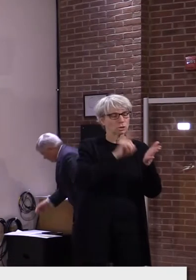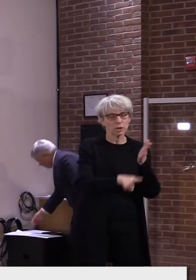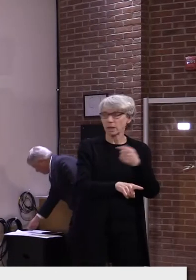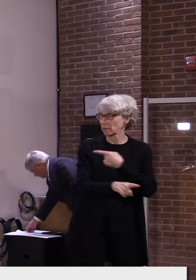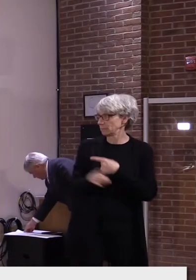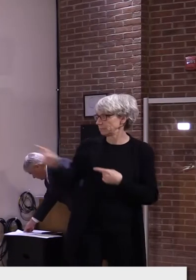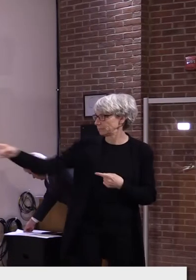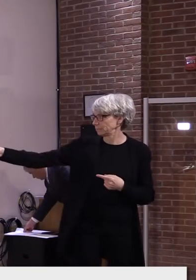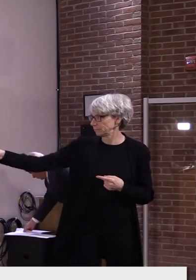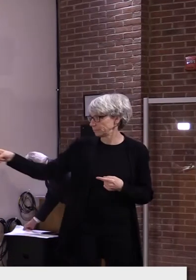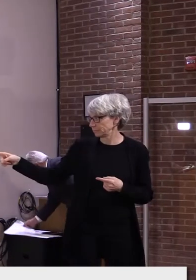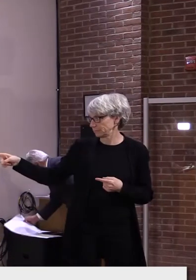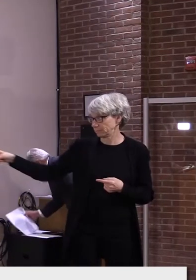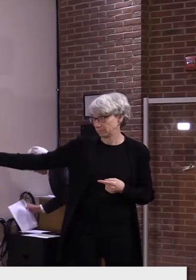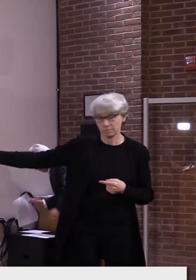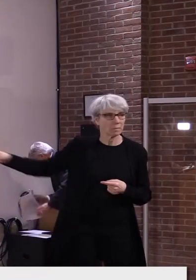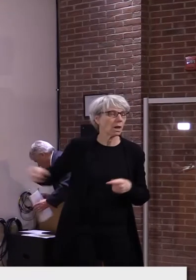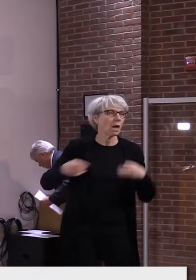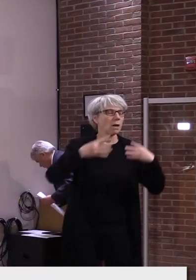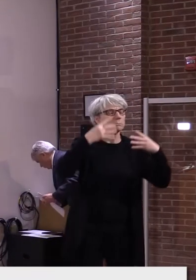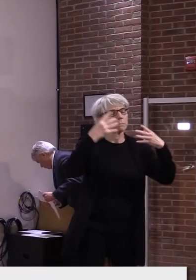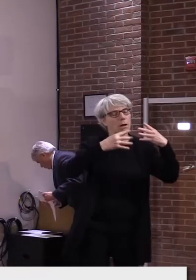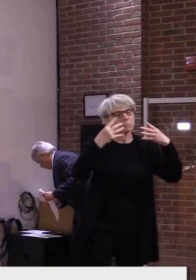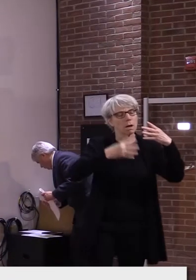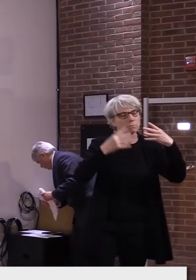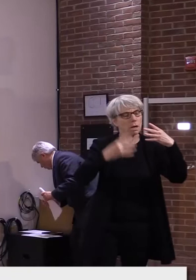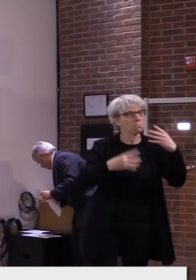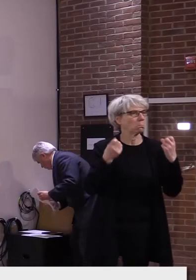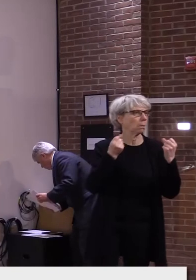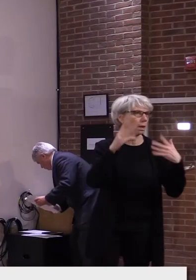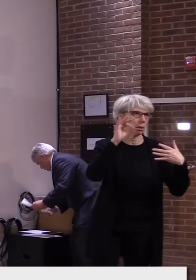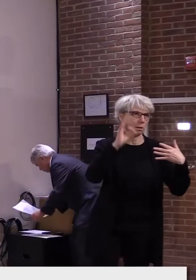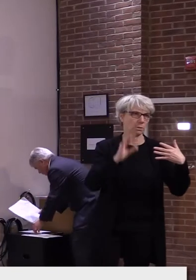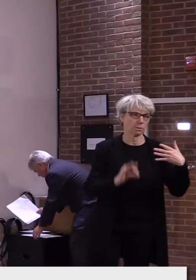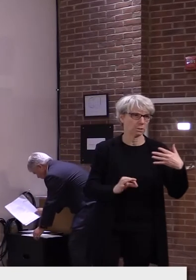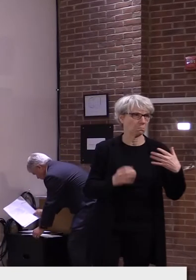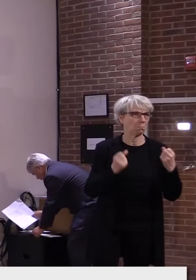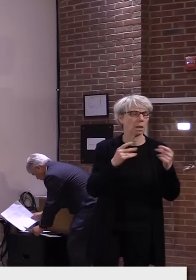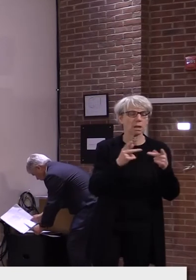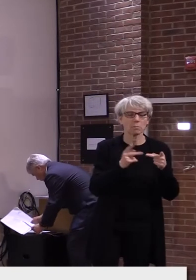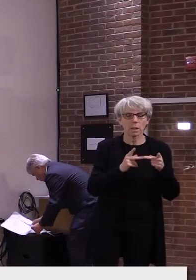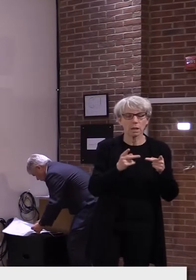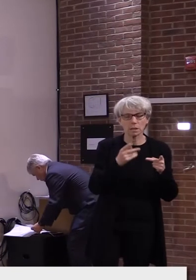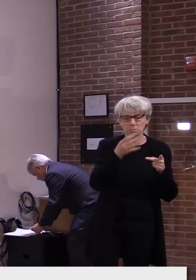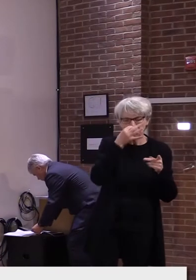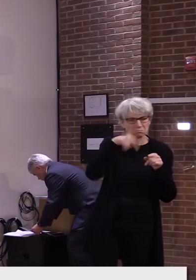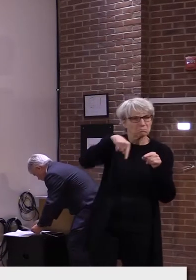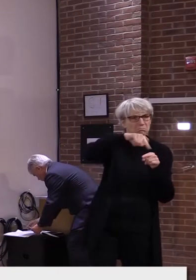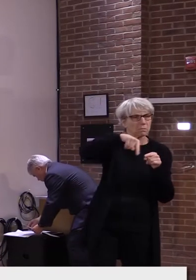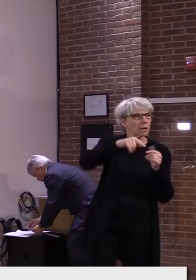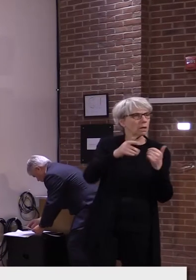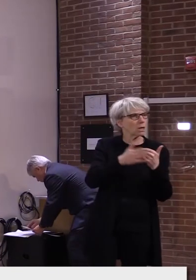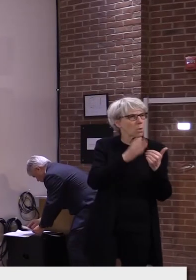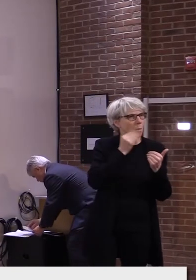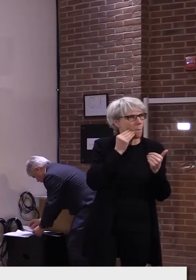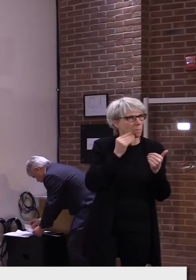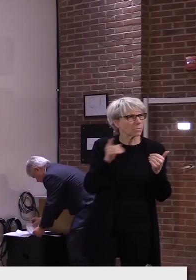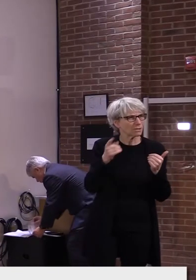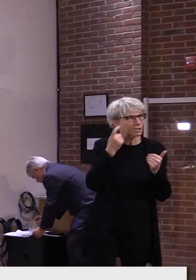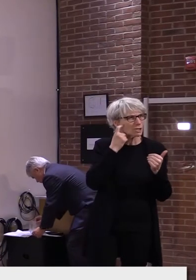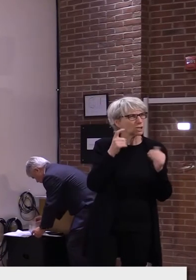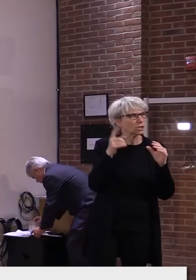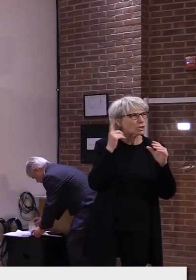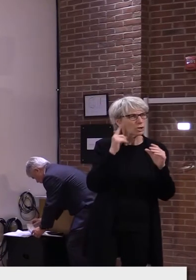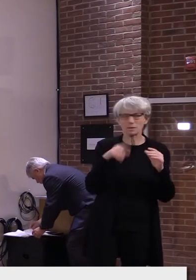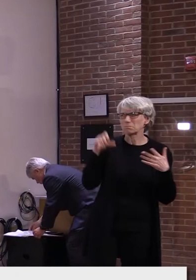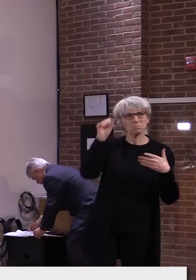healthvermont.gov/myvaccine and choose from the many other opportunities available to you, many of which you've just heard about. Here's